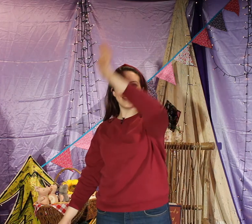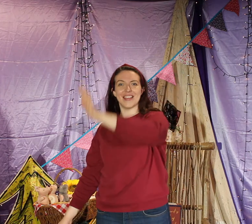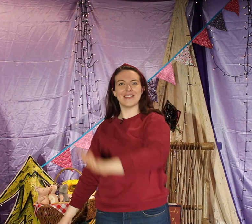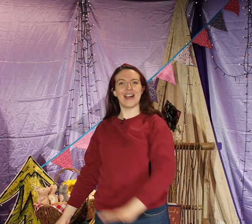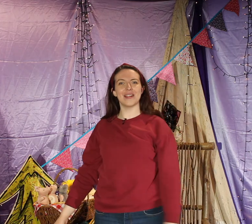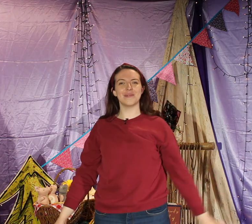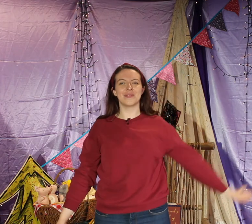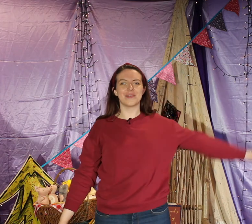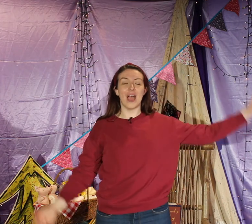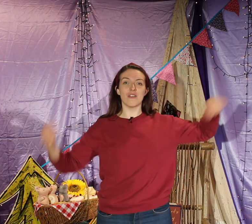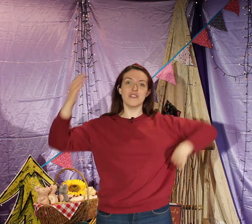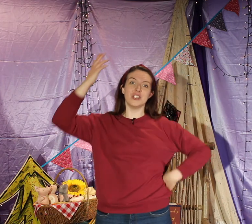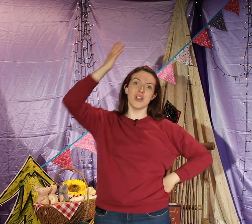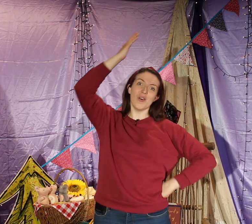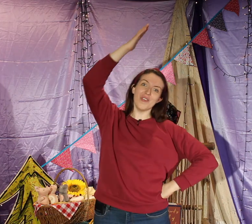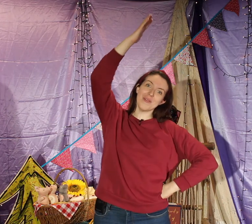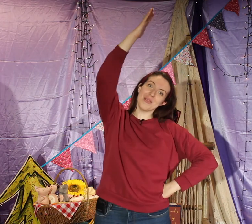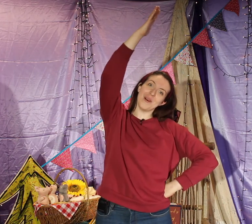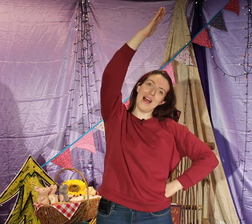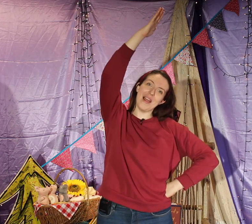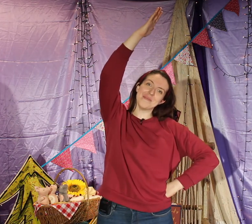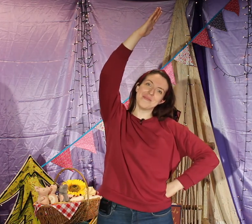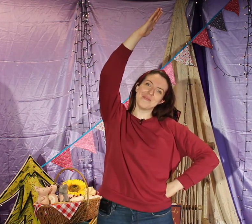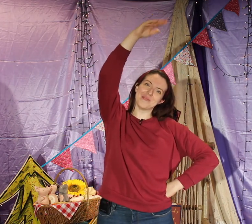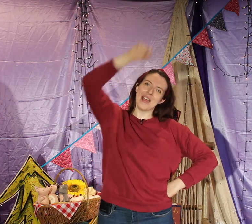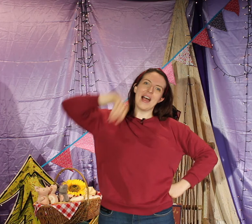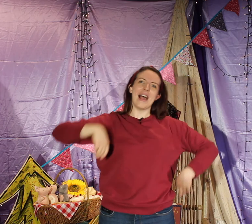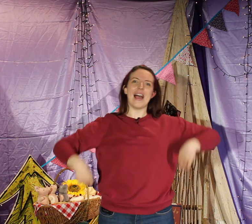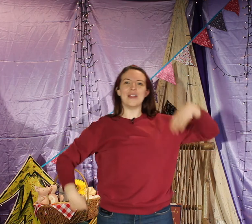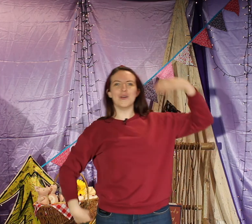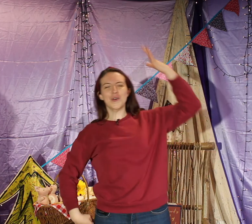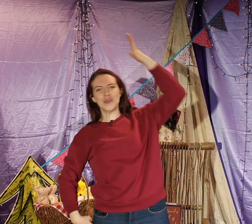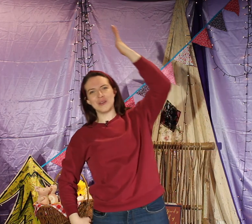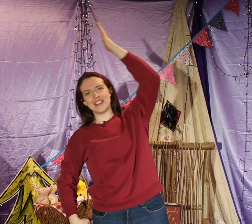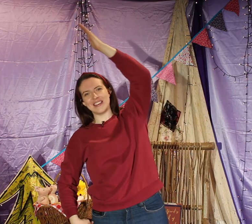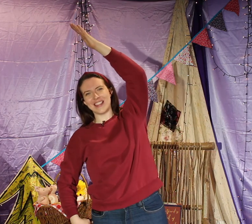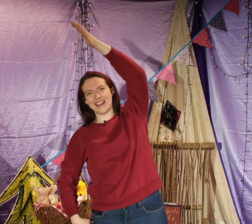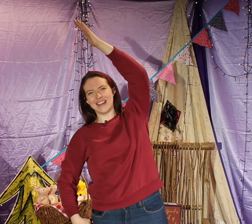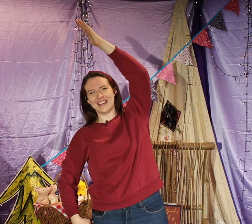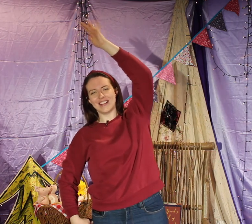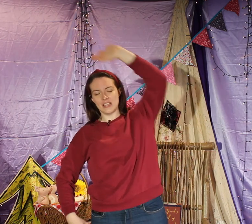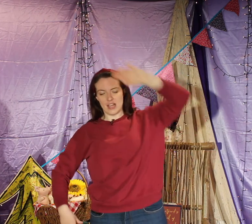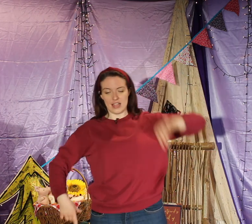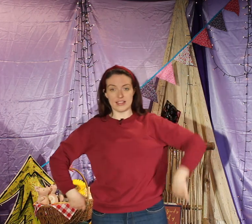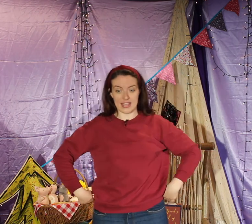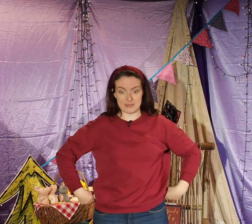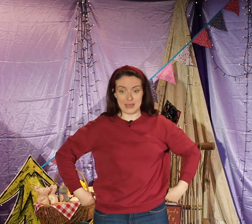other arm. Reaching over with one arm. And over with the other. Let's make